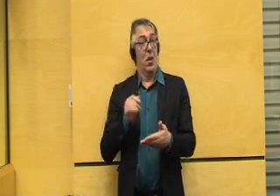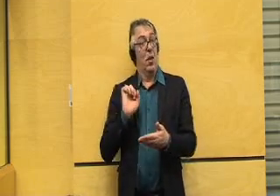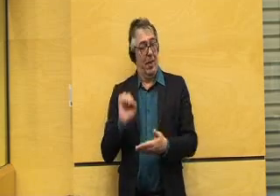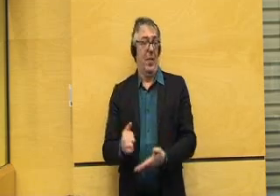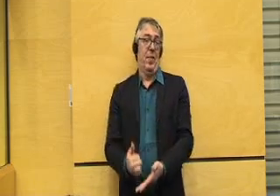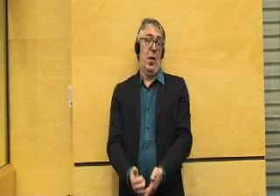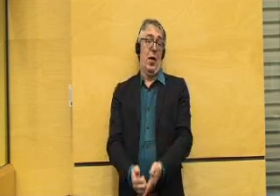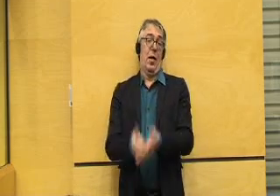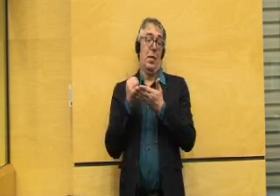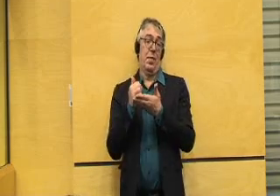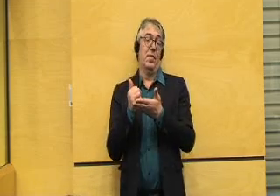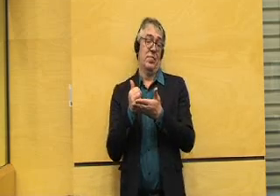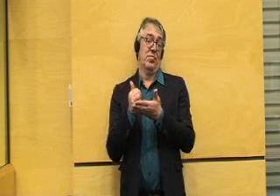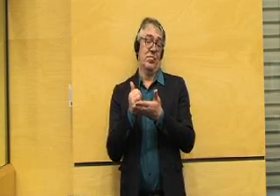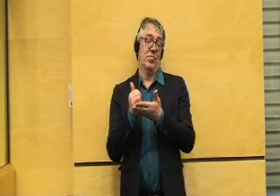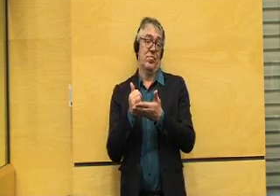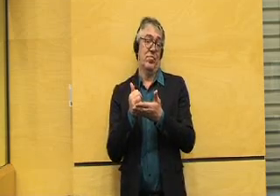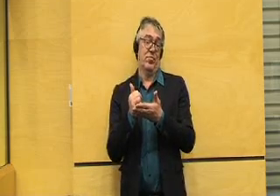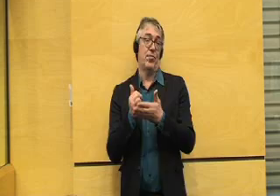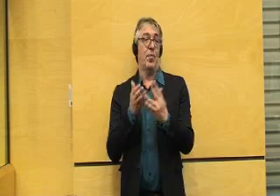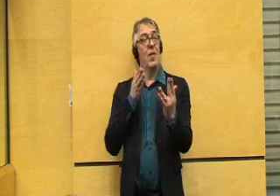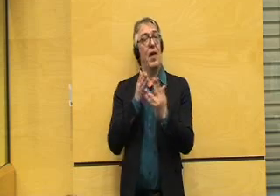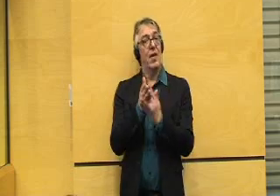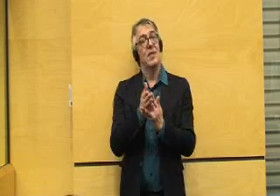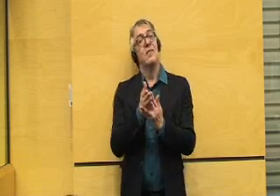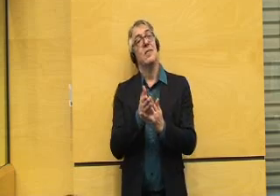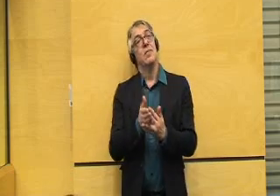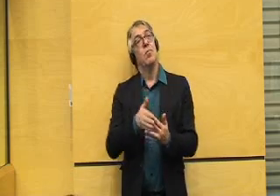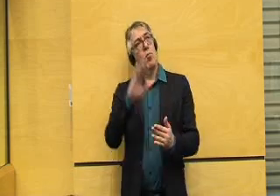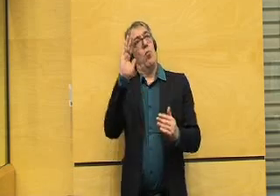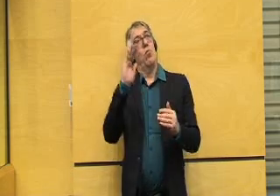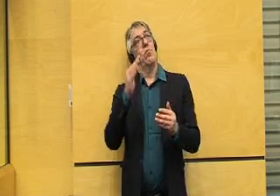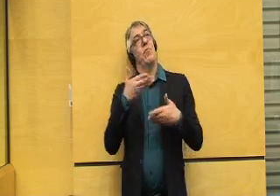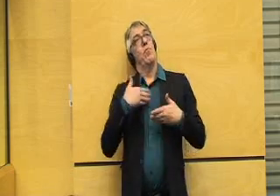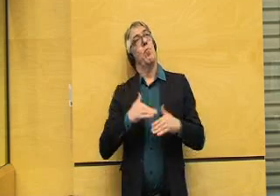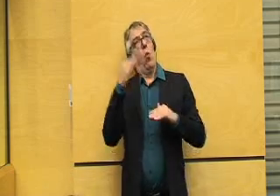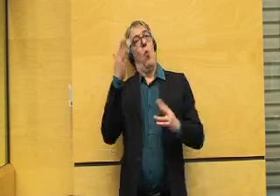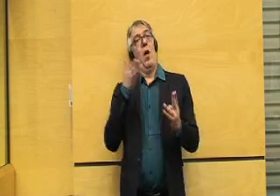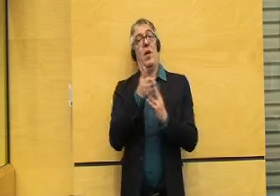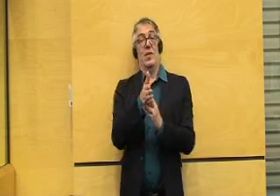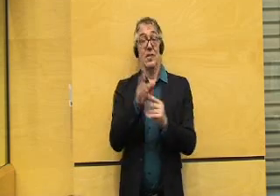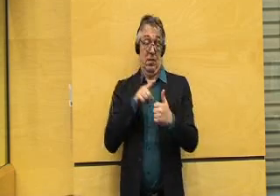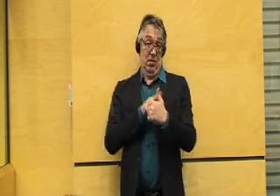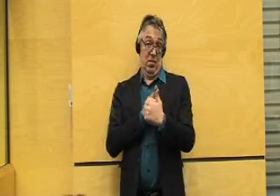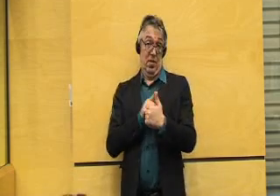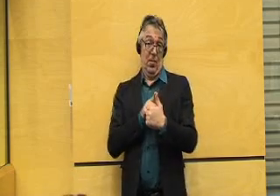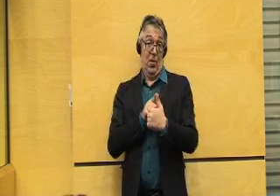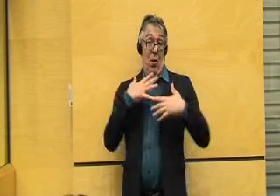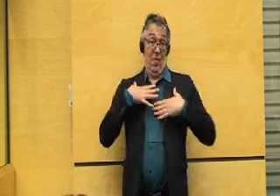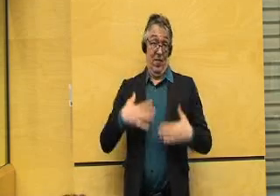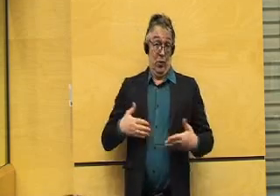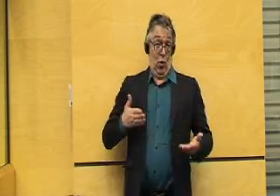and the social point of view. I thank you very much.